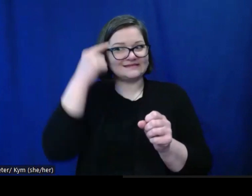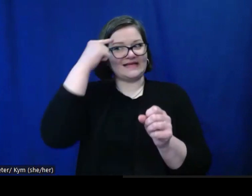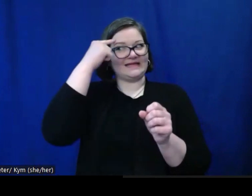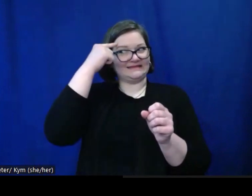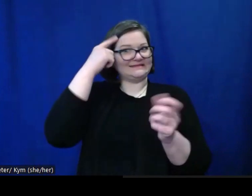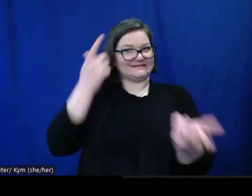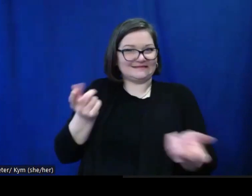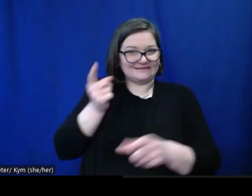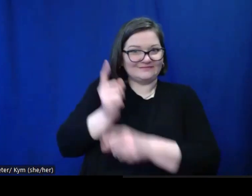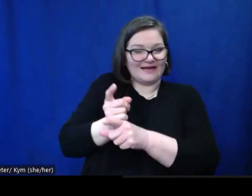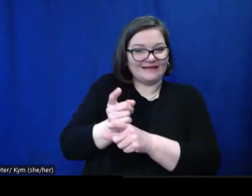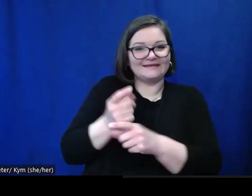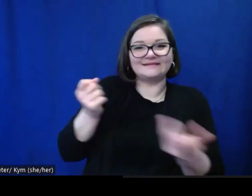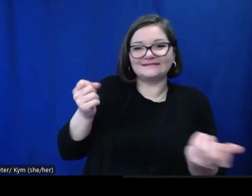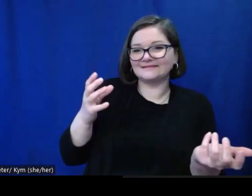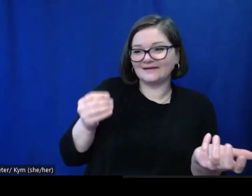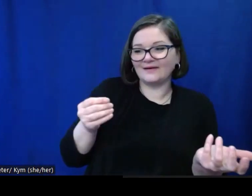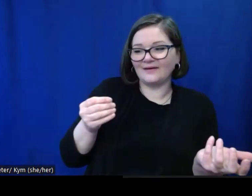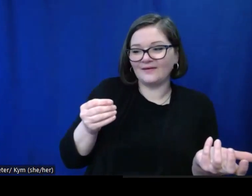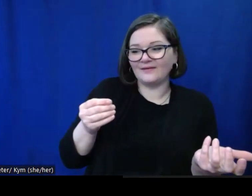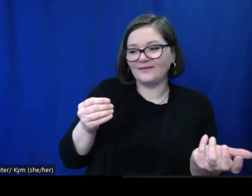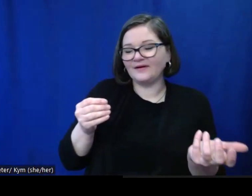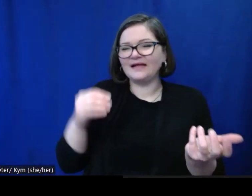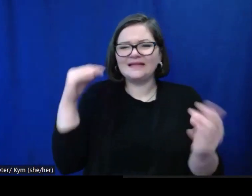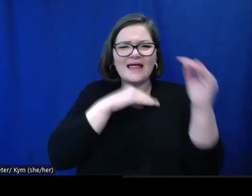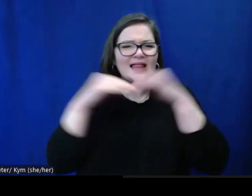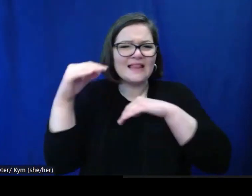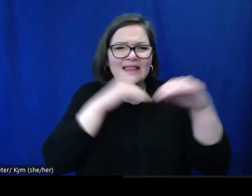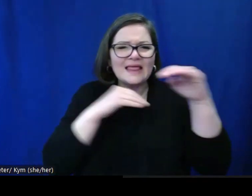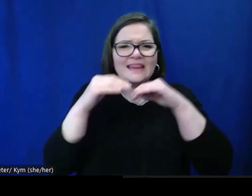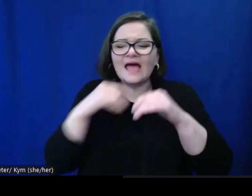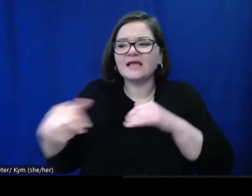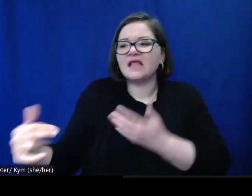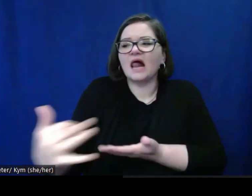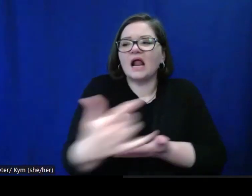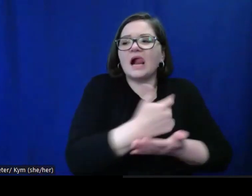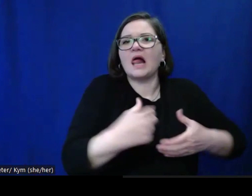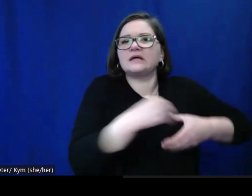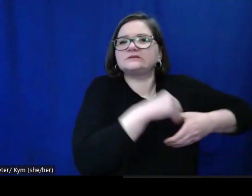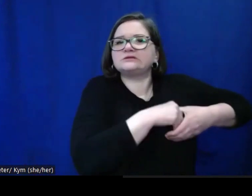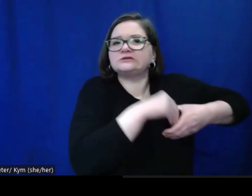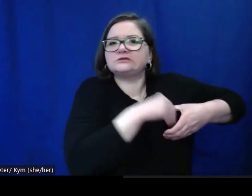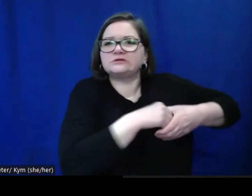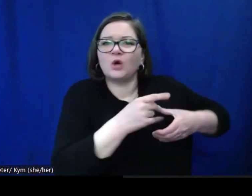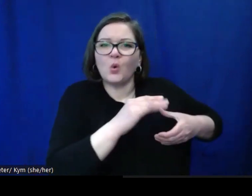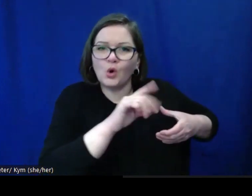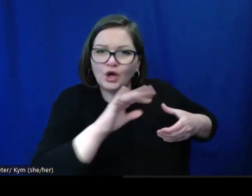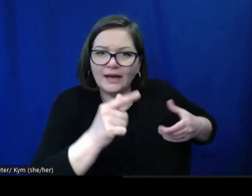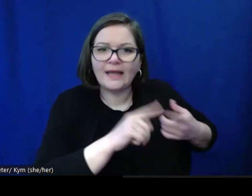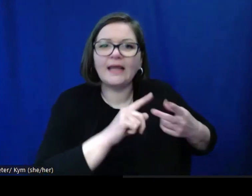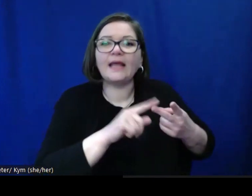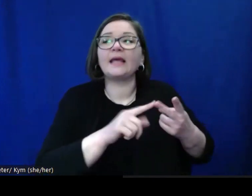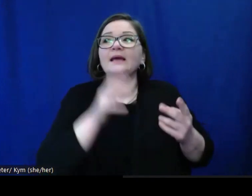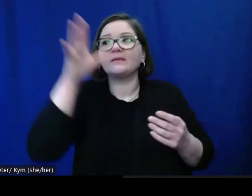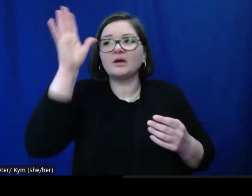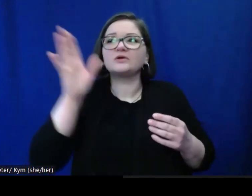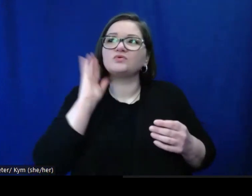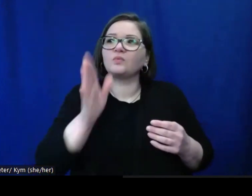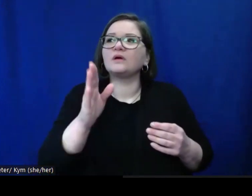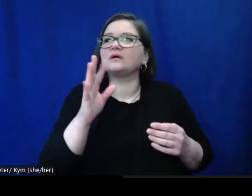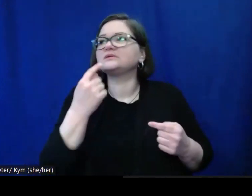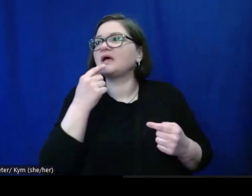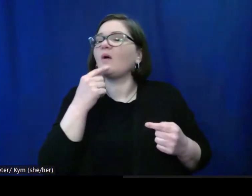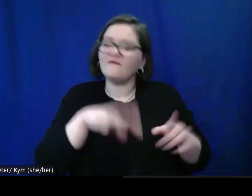so so crazy lying, hoarding, stealing. A lot of parents will talk about finding wrappers in the kids'